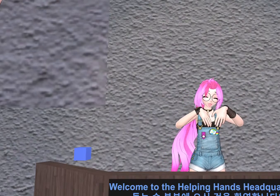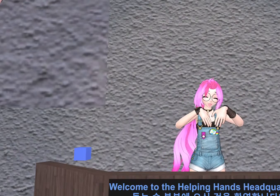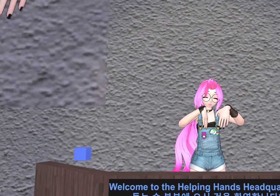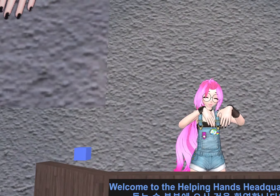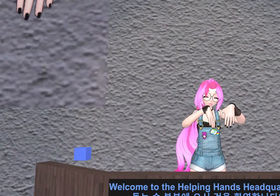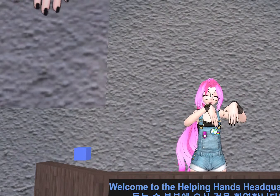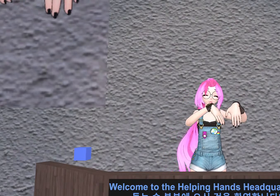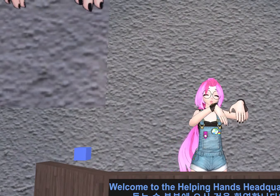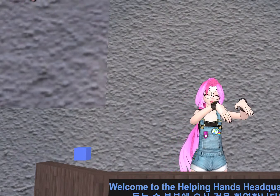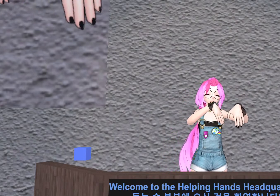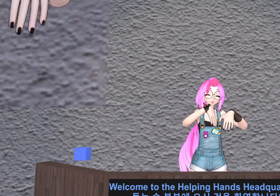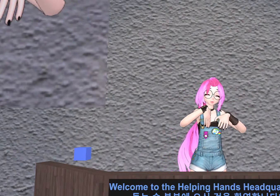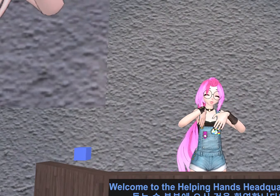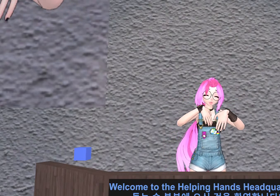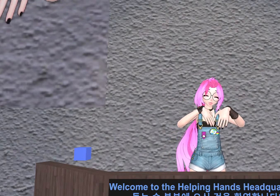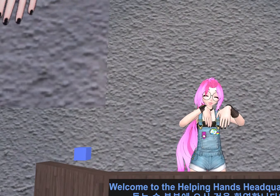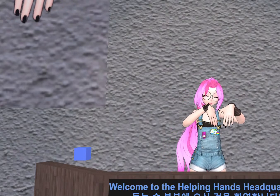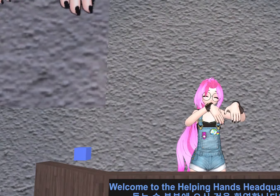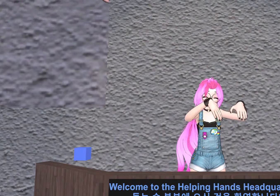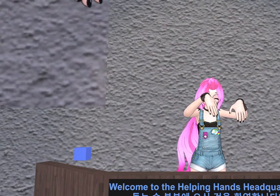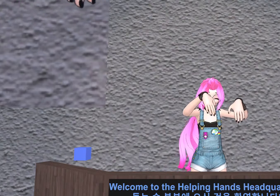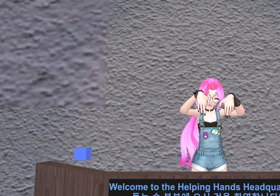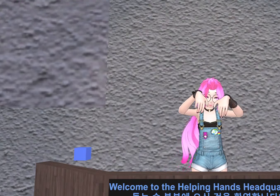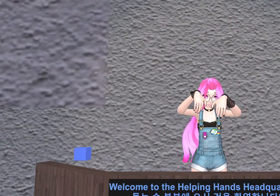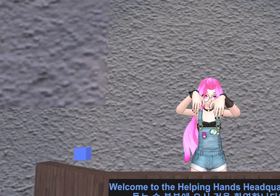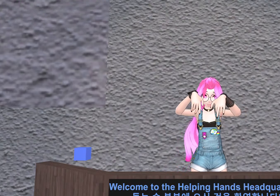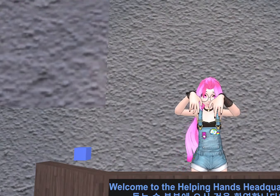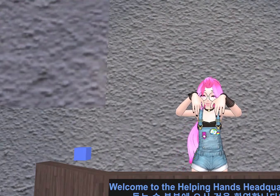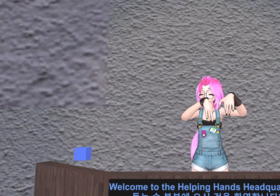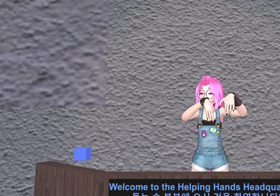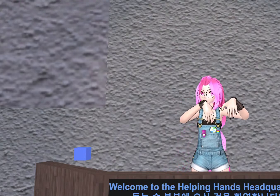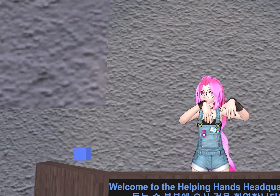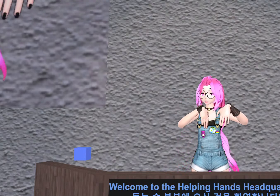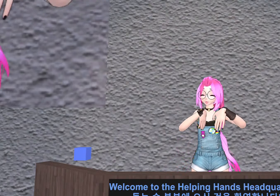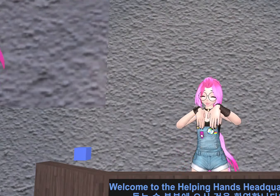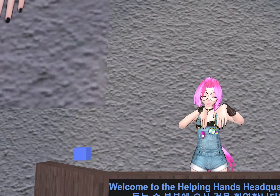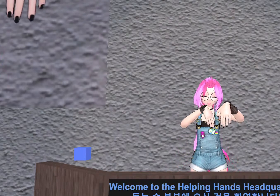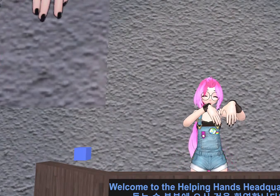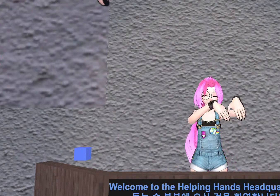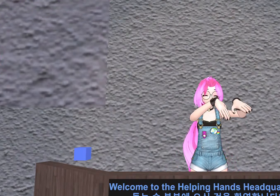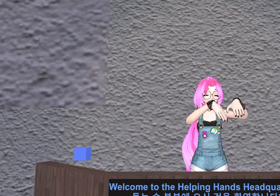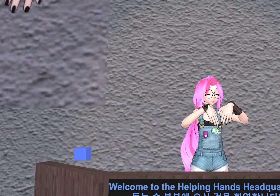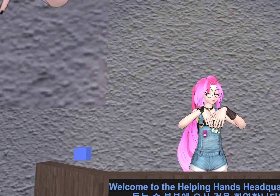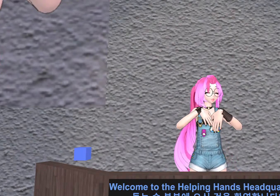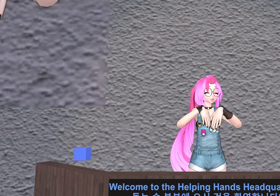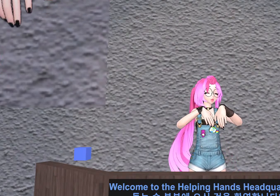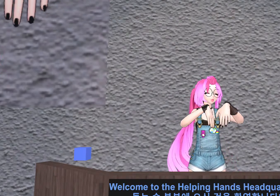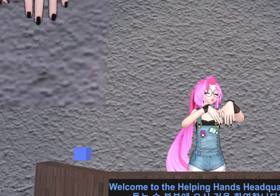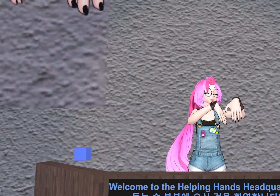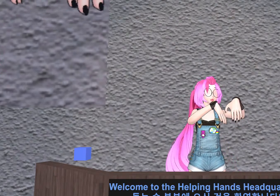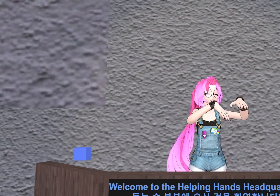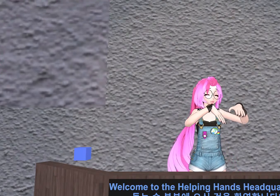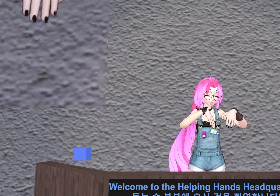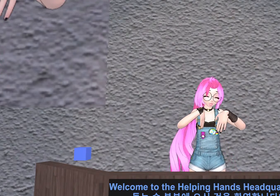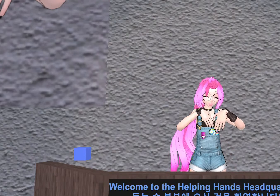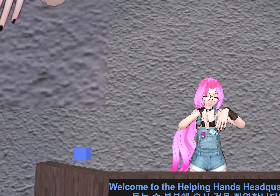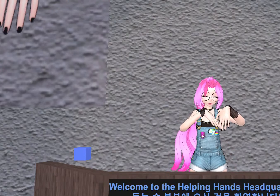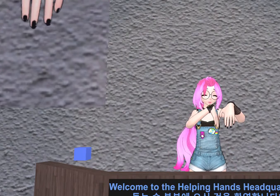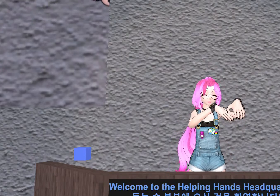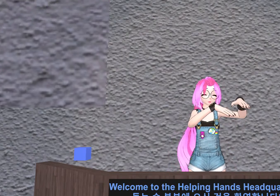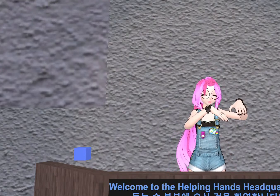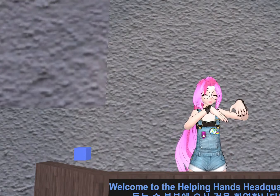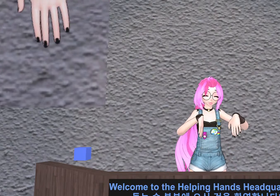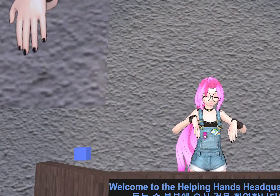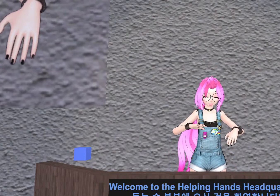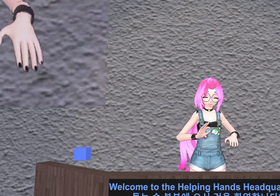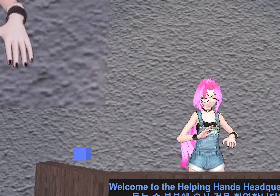they're marching together in a big line. Parade. So each of your fingers are people. And they're all walking